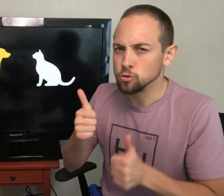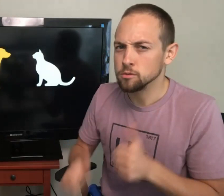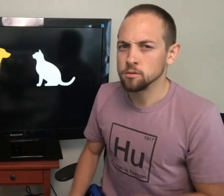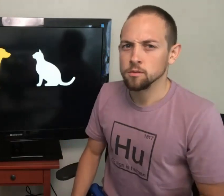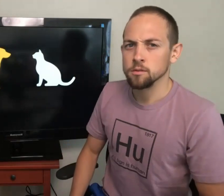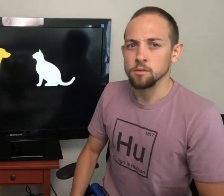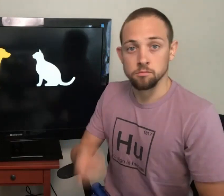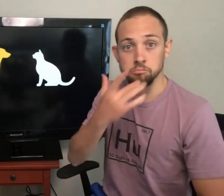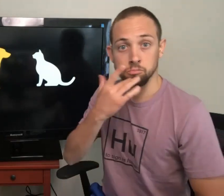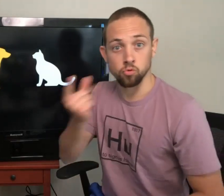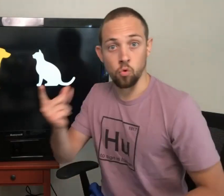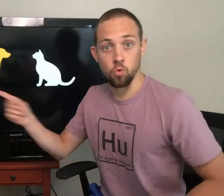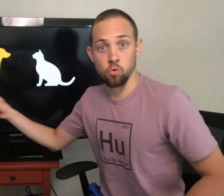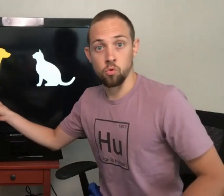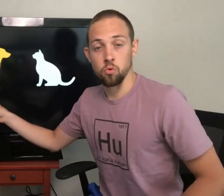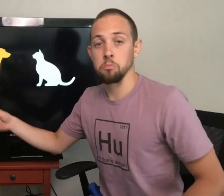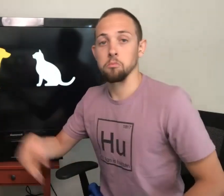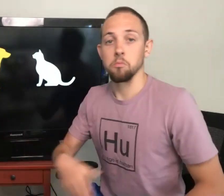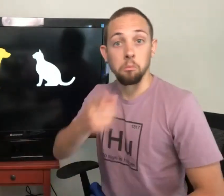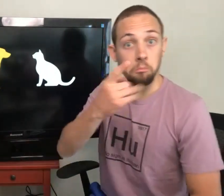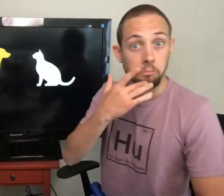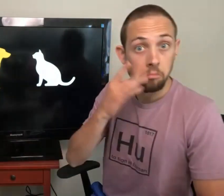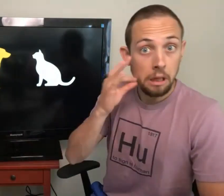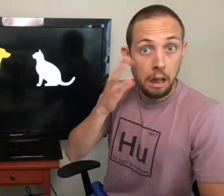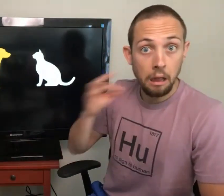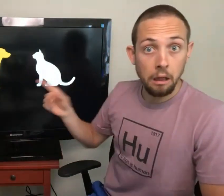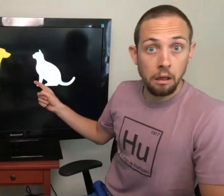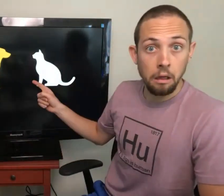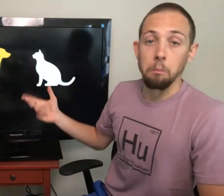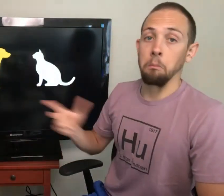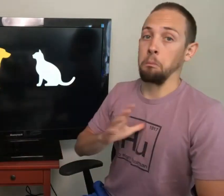animal? See my brows are furrowed? Do you prefer dogs or cats?